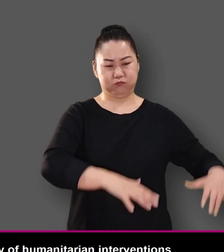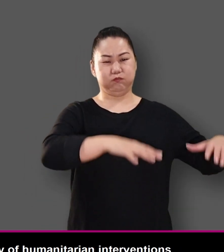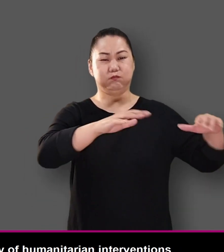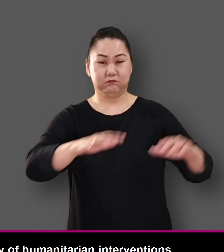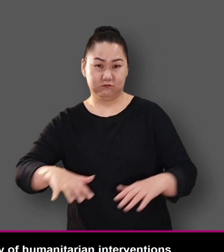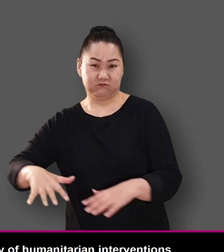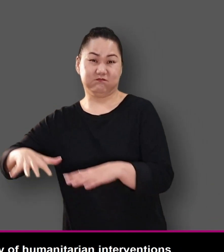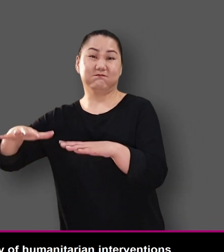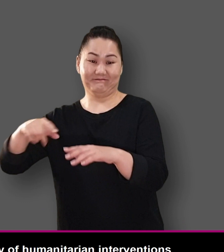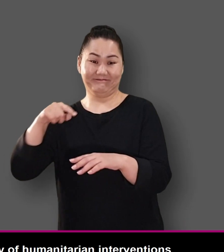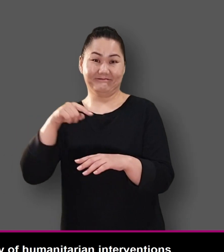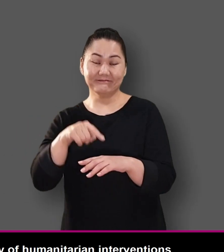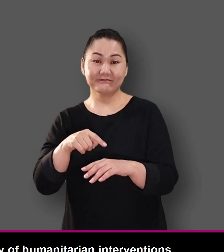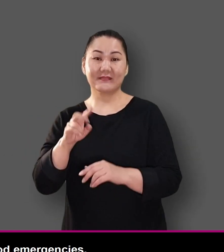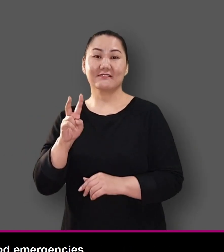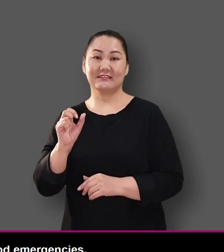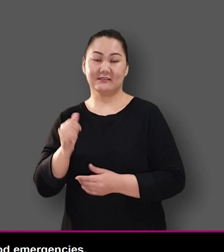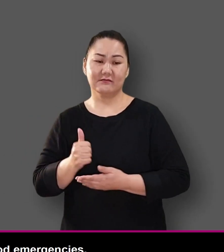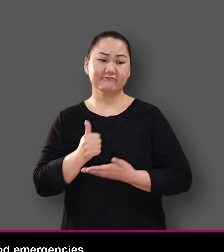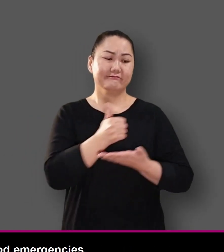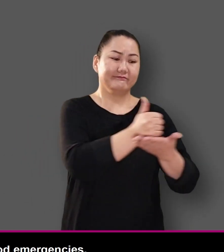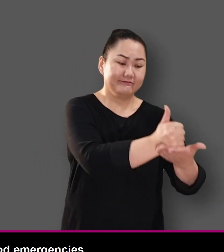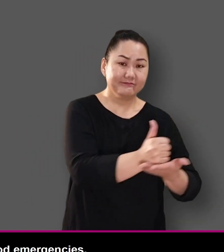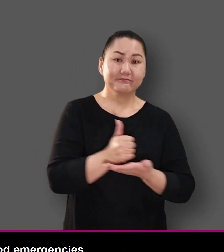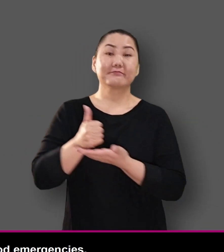of humanitarian interventions during flood emergencies.